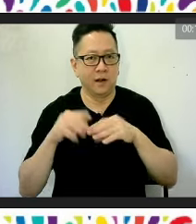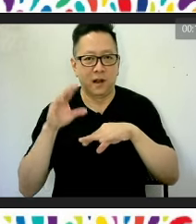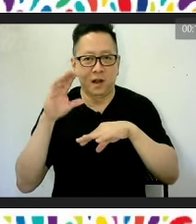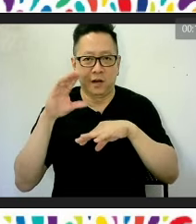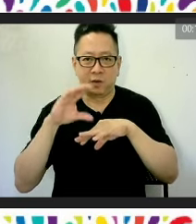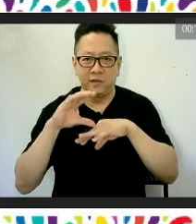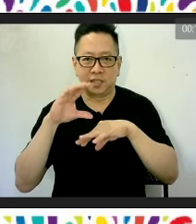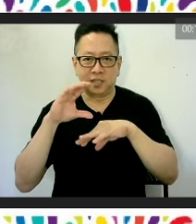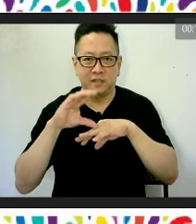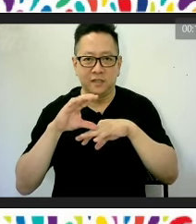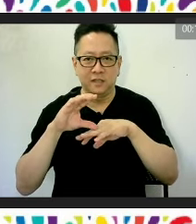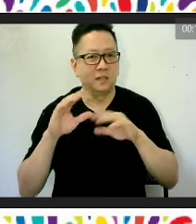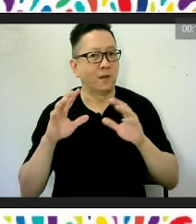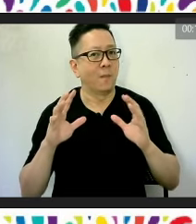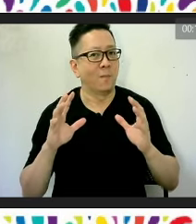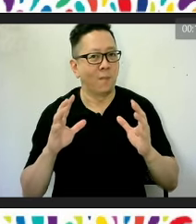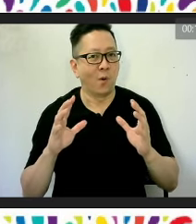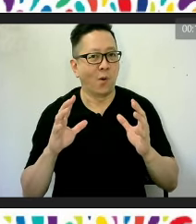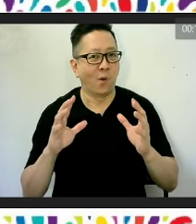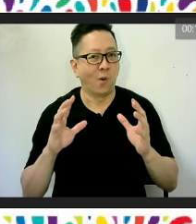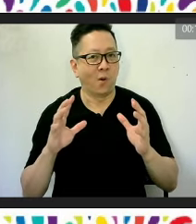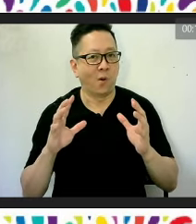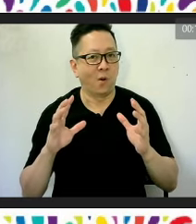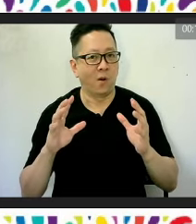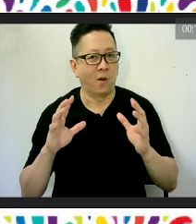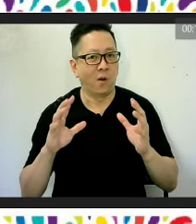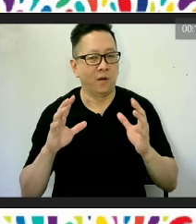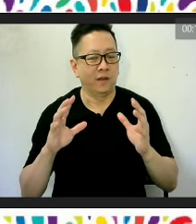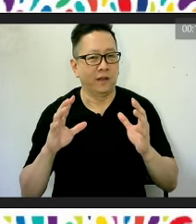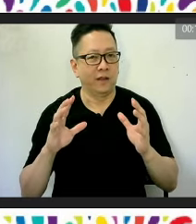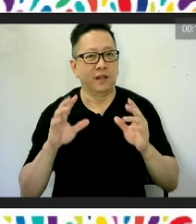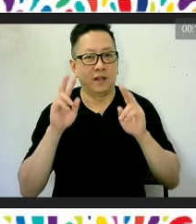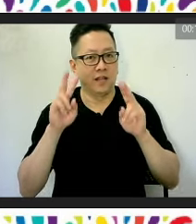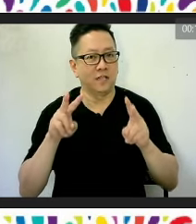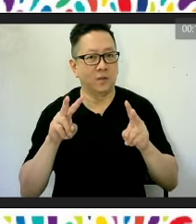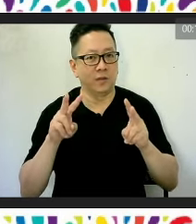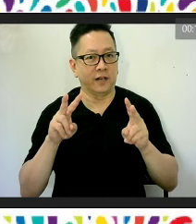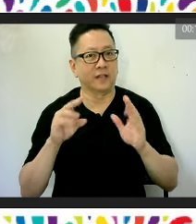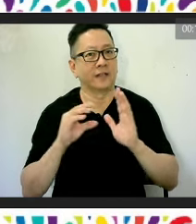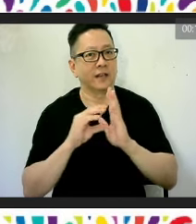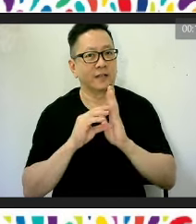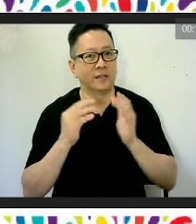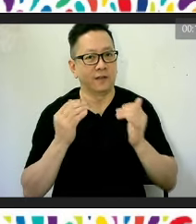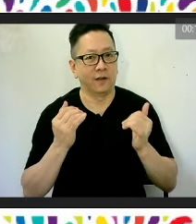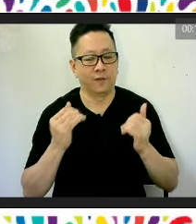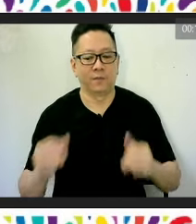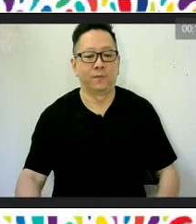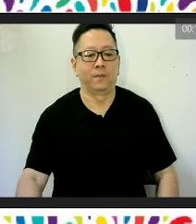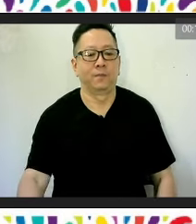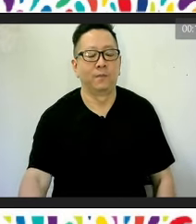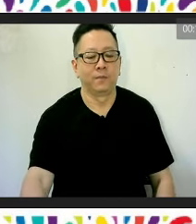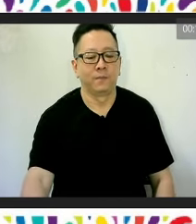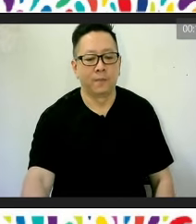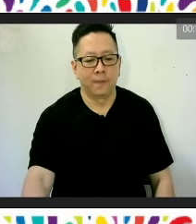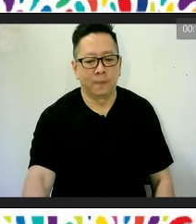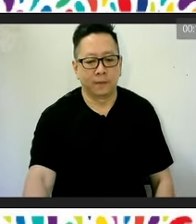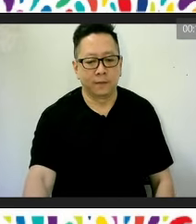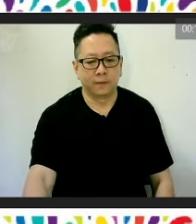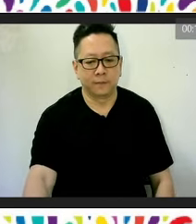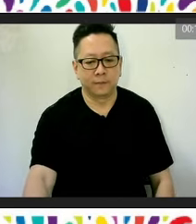about crystal ball. Okay, let's look at the text now.